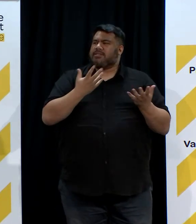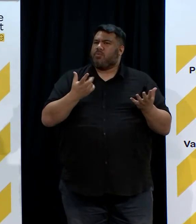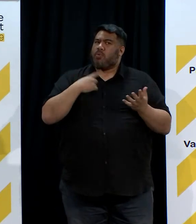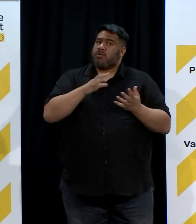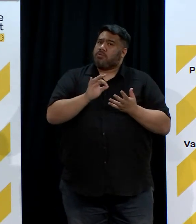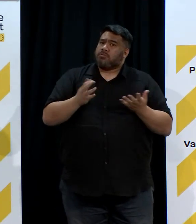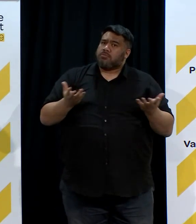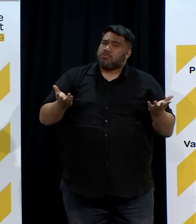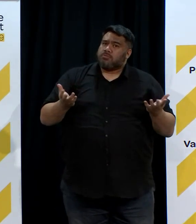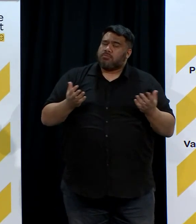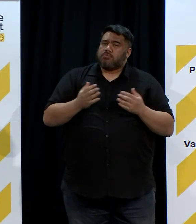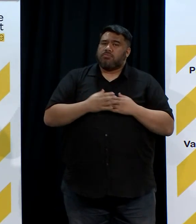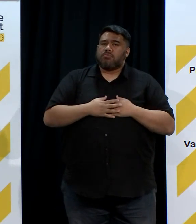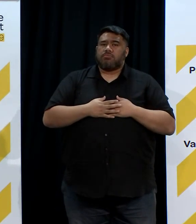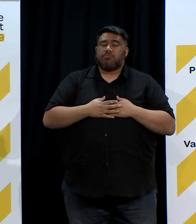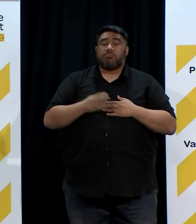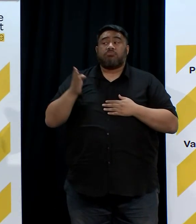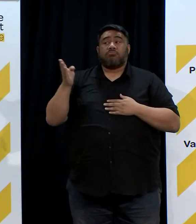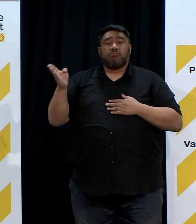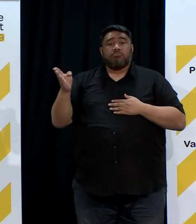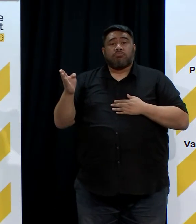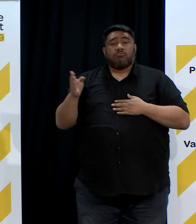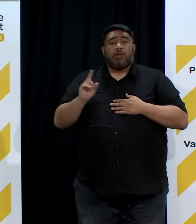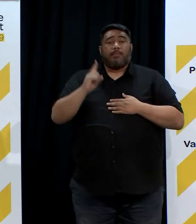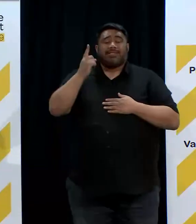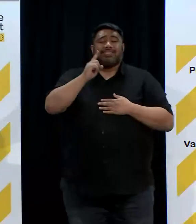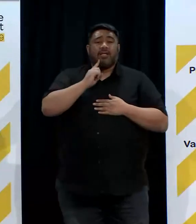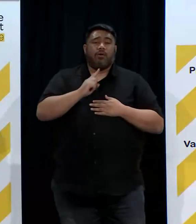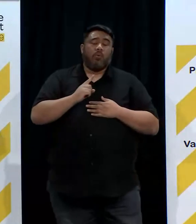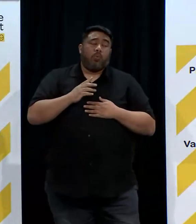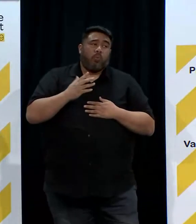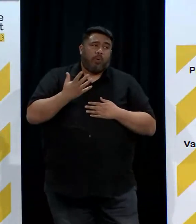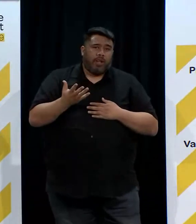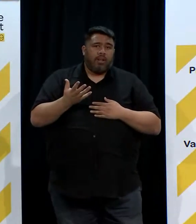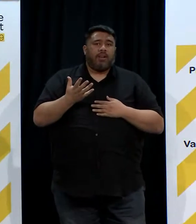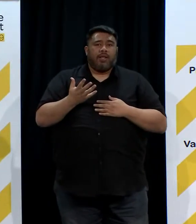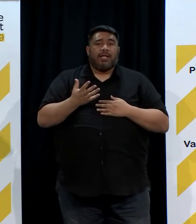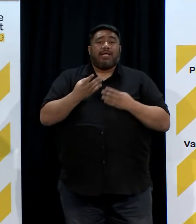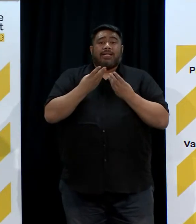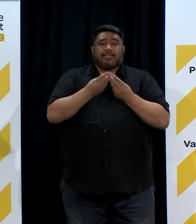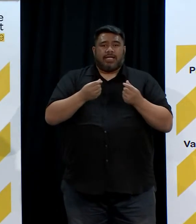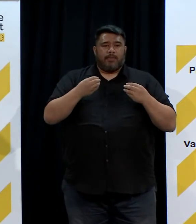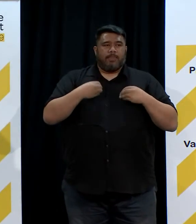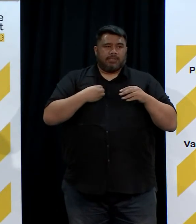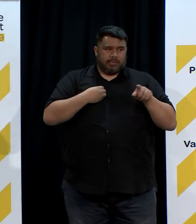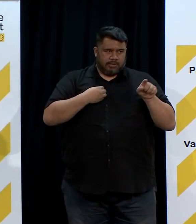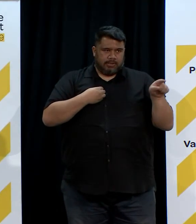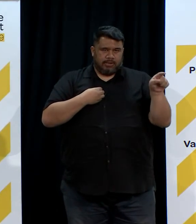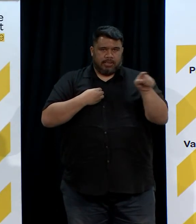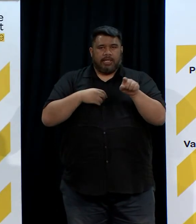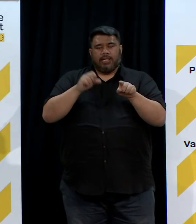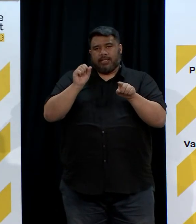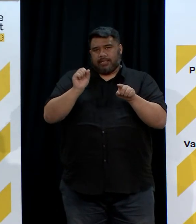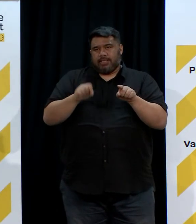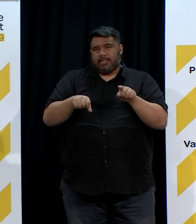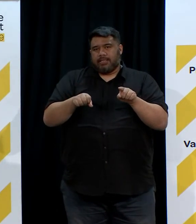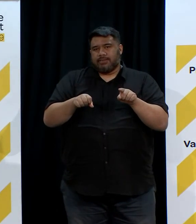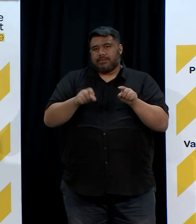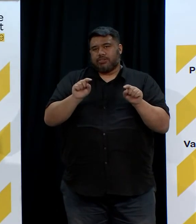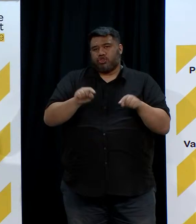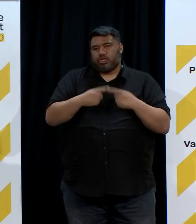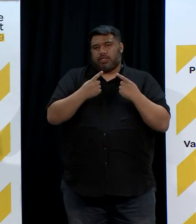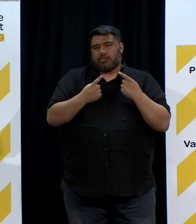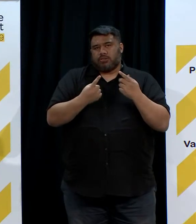ununderstood? Yeah, I think in fairness that while for some businesses it definitely is providing different